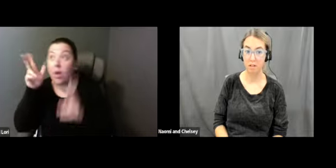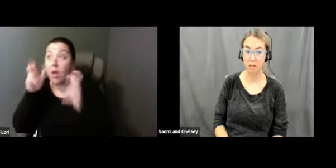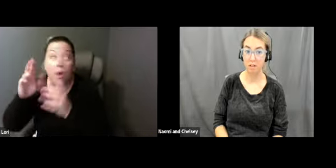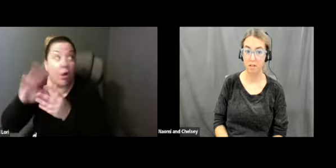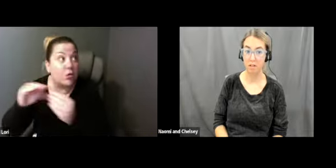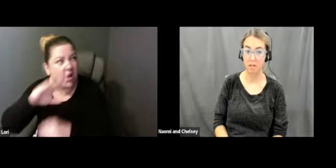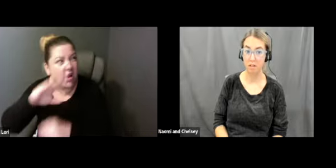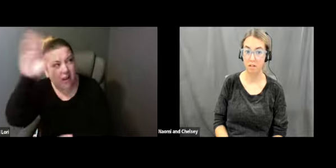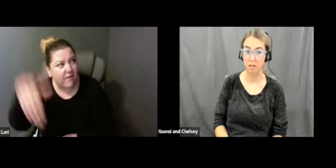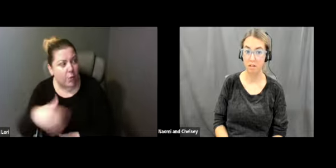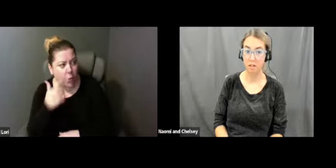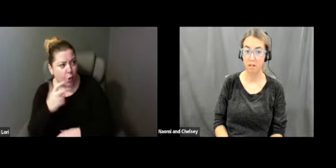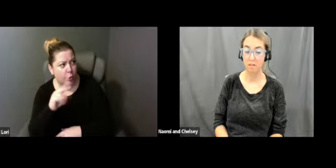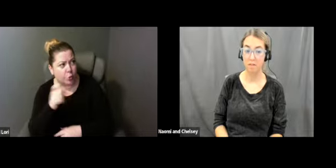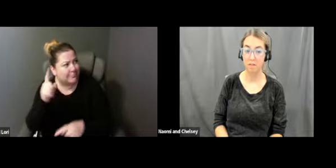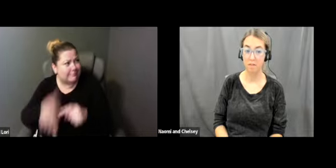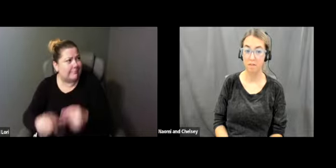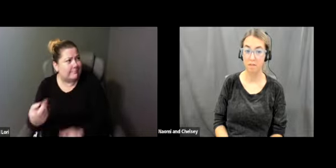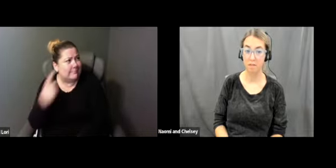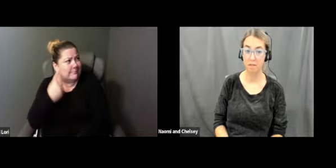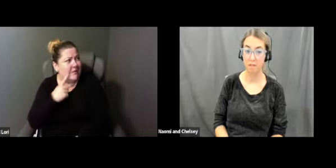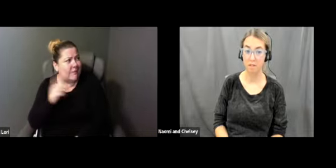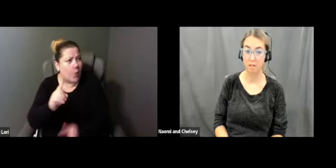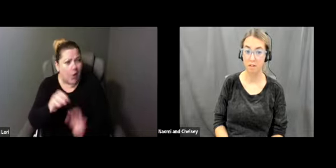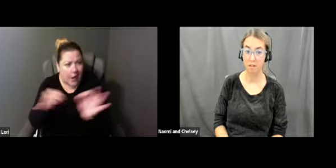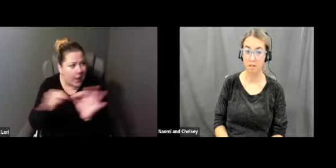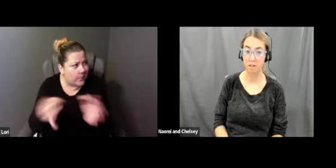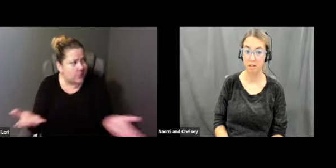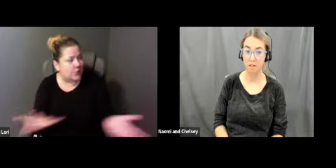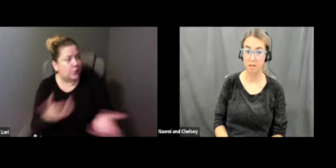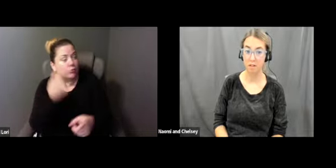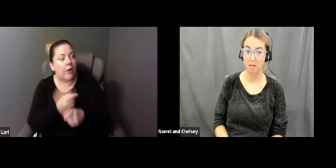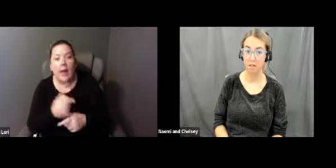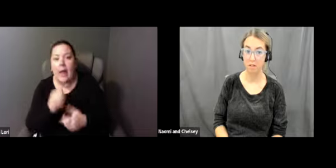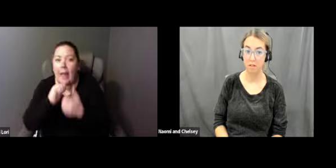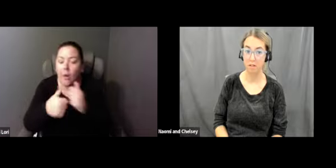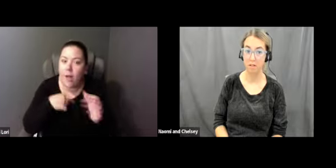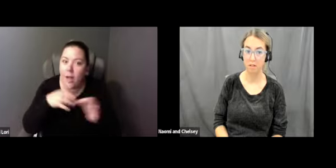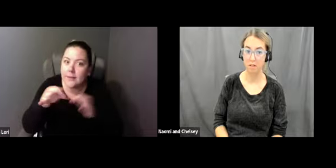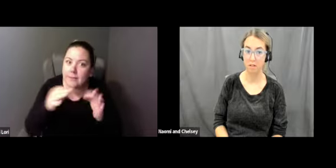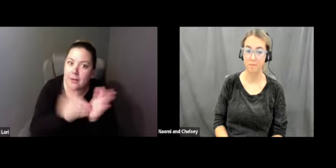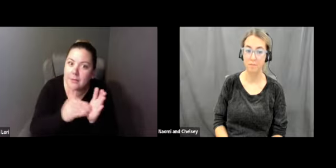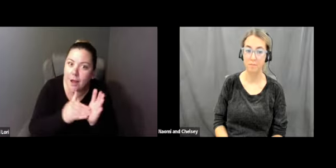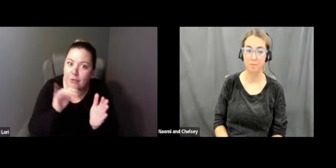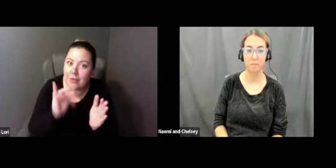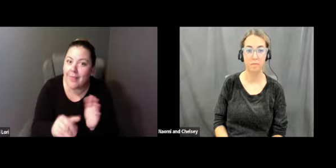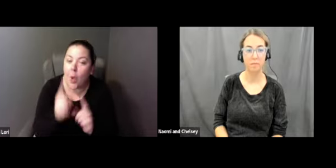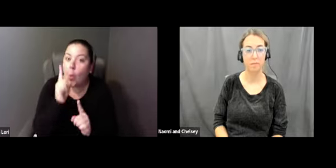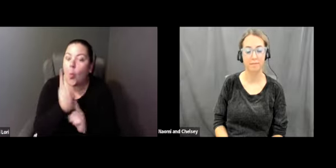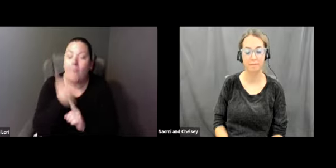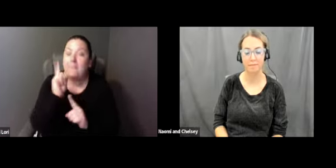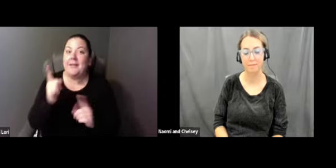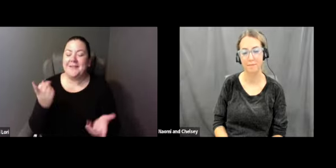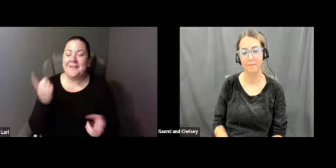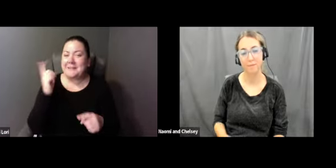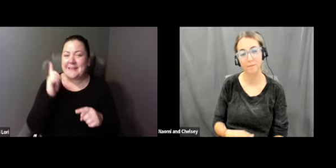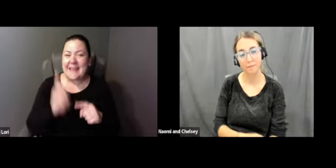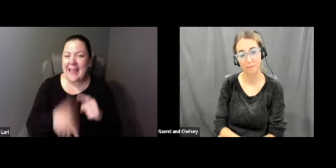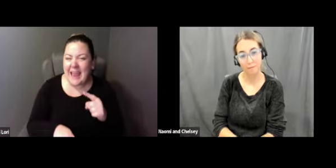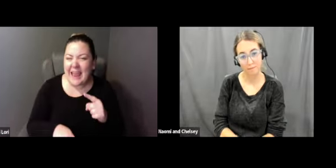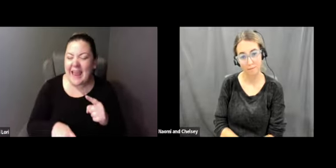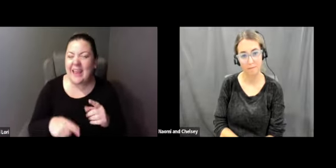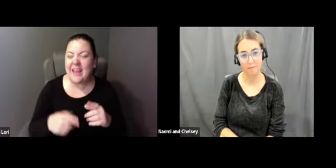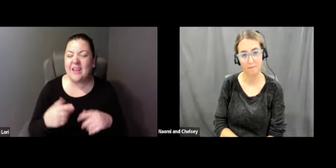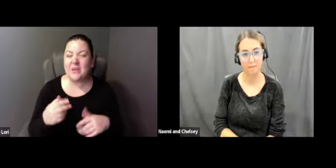or radio or, conversations being had, right? There's no way to balance that in the moment. And so you're not really